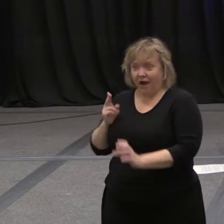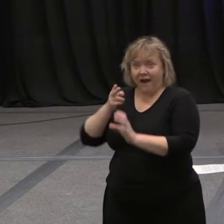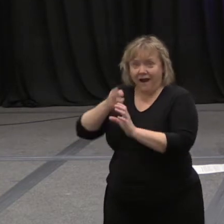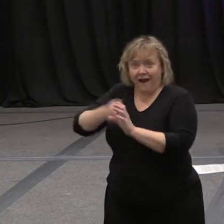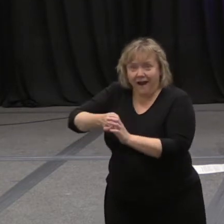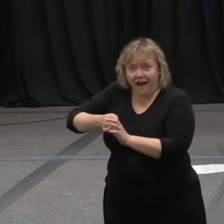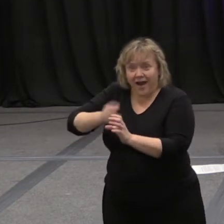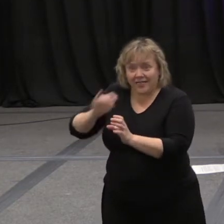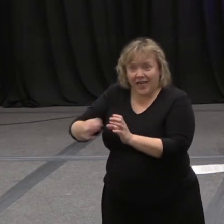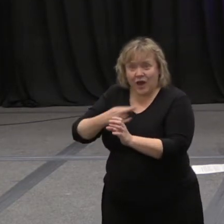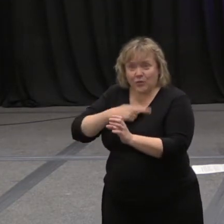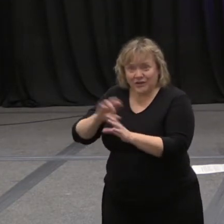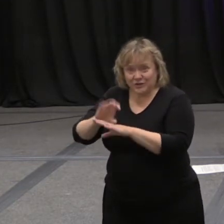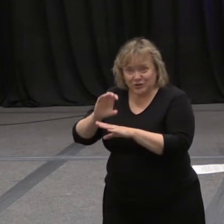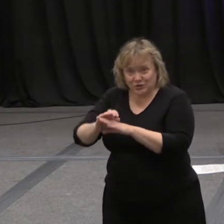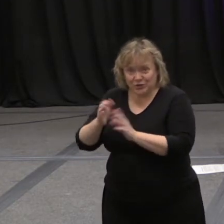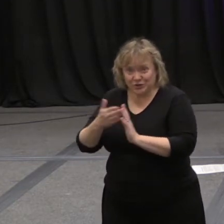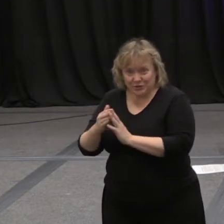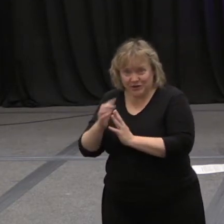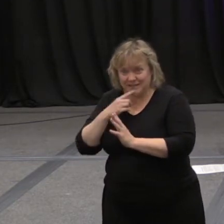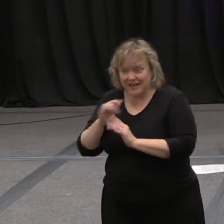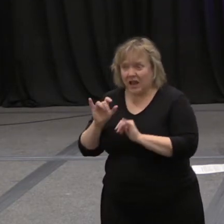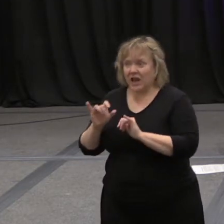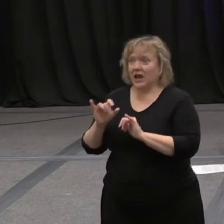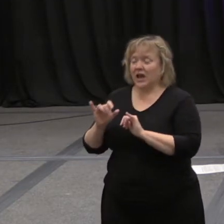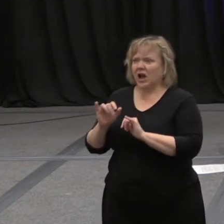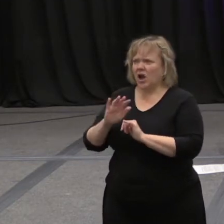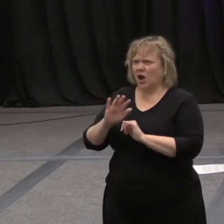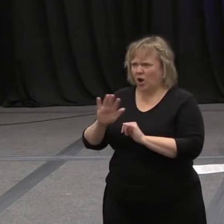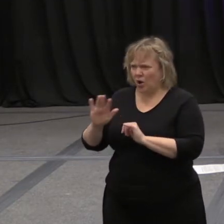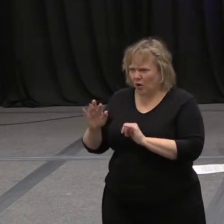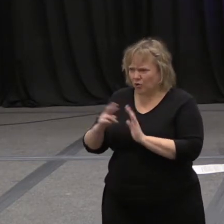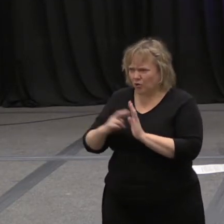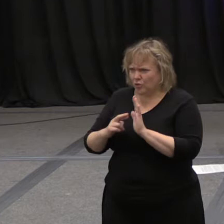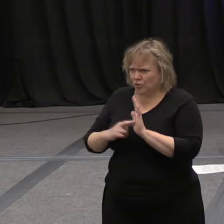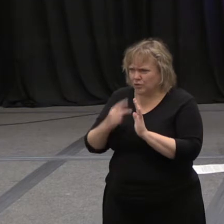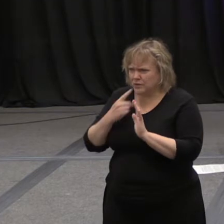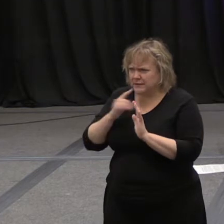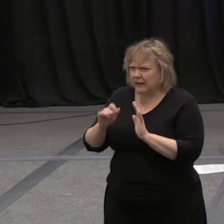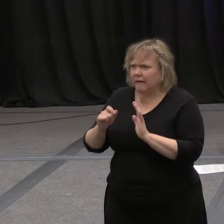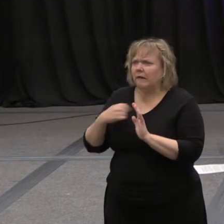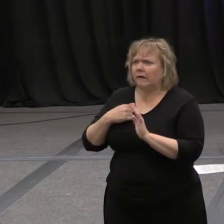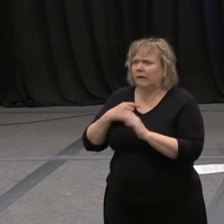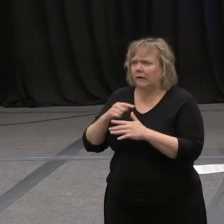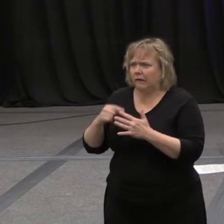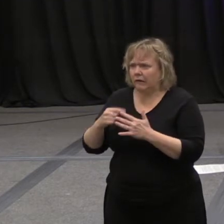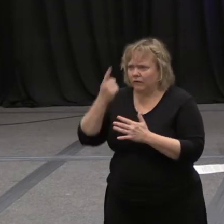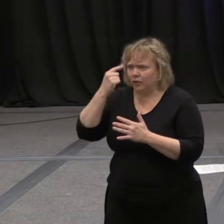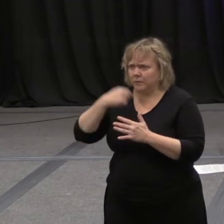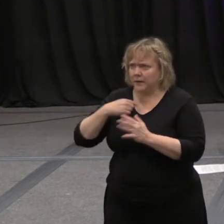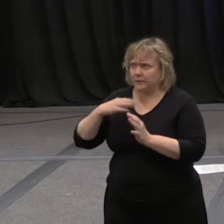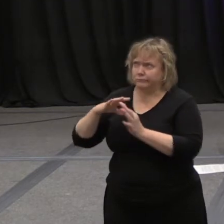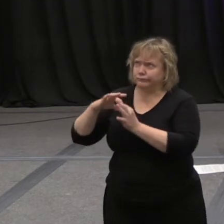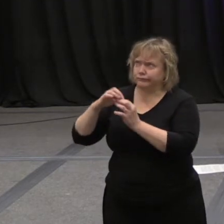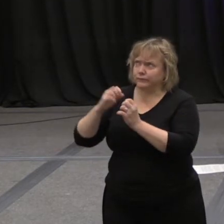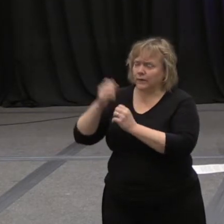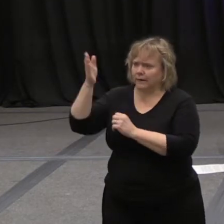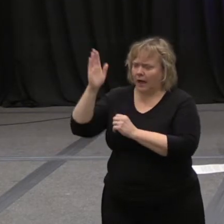say, oh, these are the rules I have to follow to have a relationship with God. Instead of